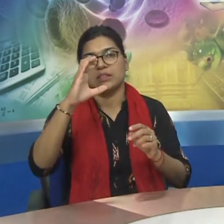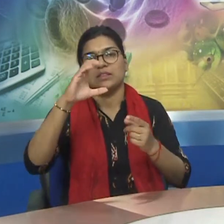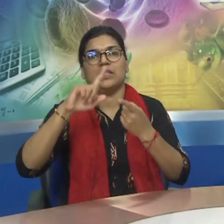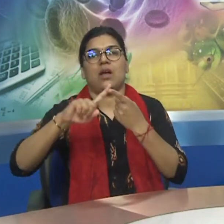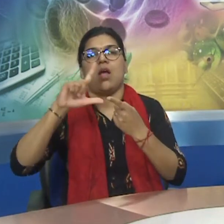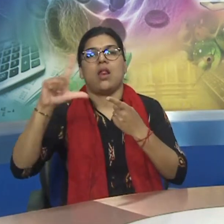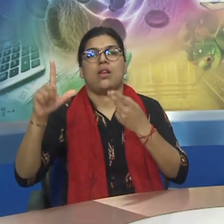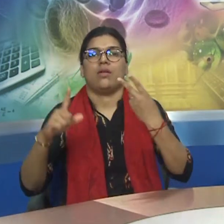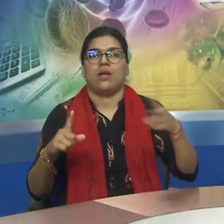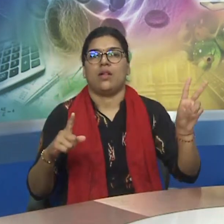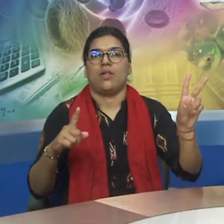enter.